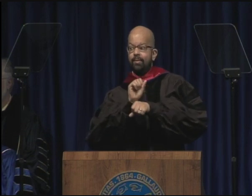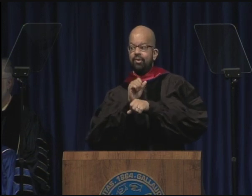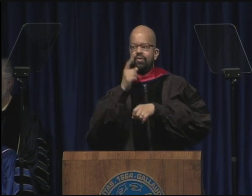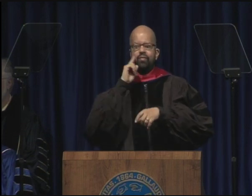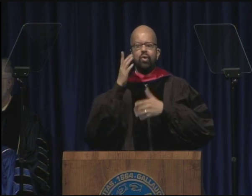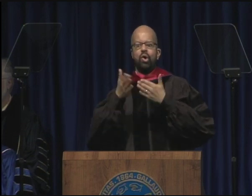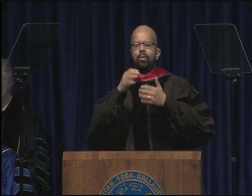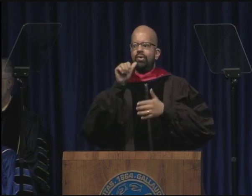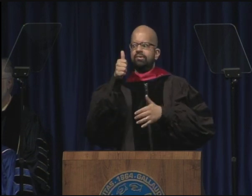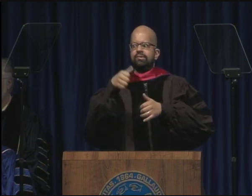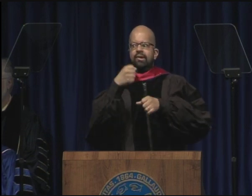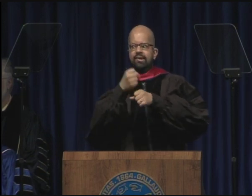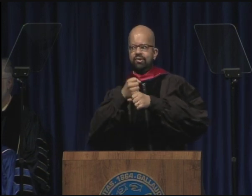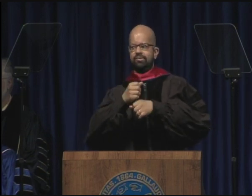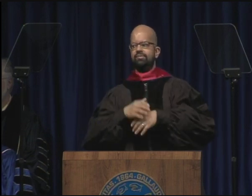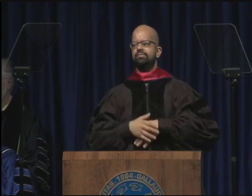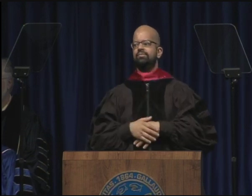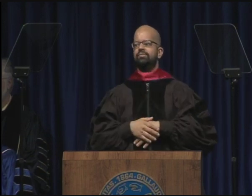of Labor for nearly 10 years.